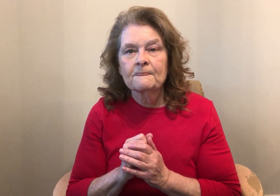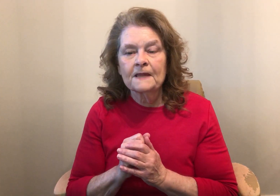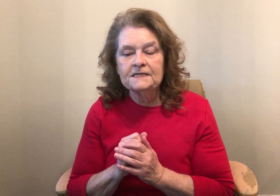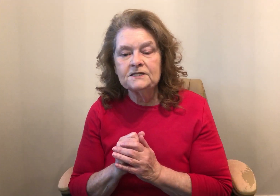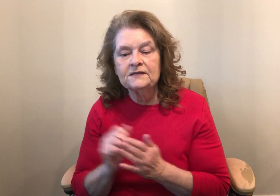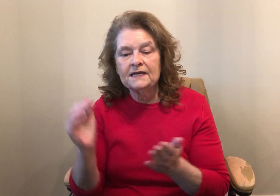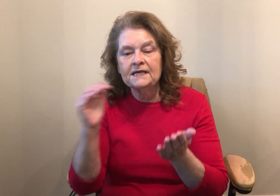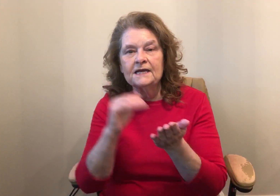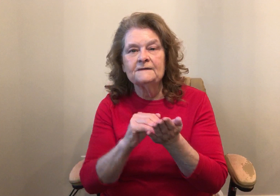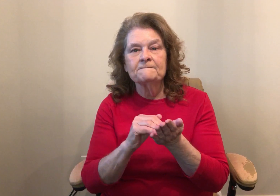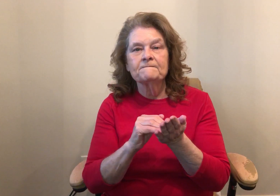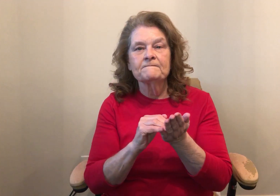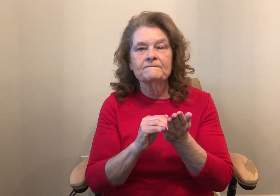Let's do that again.